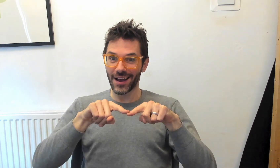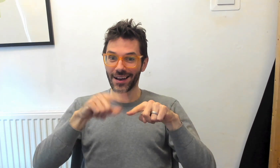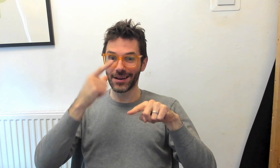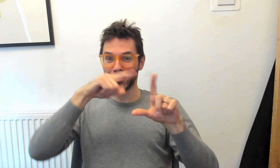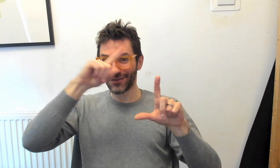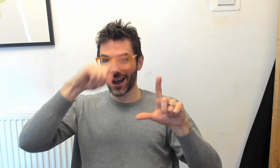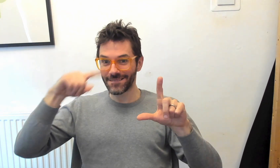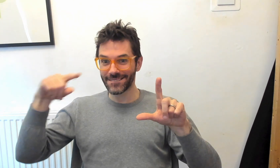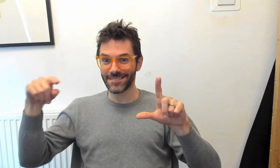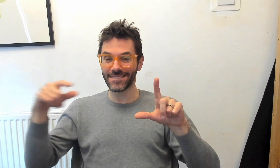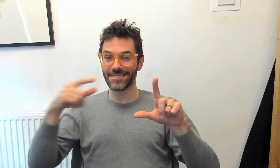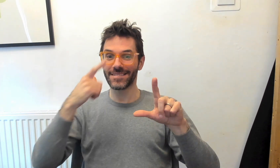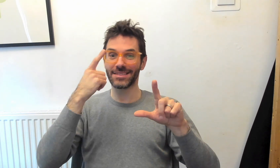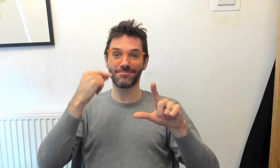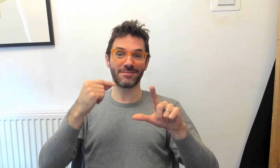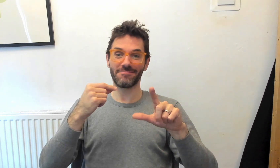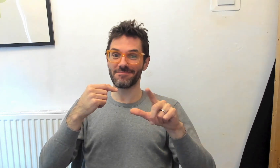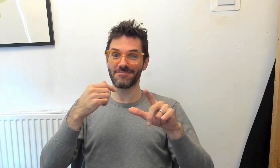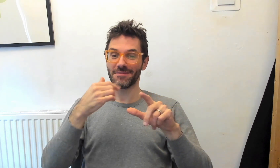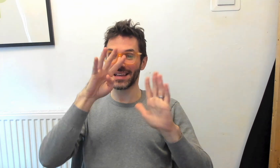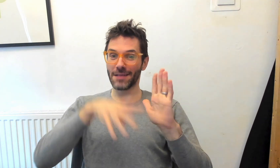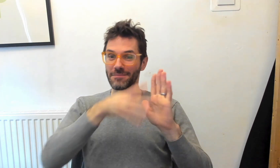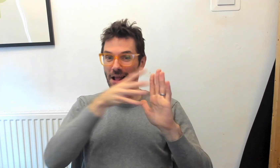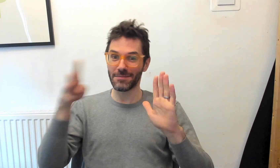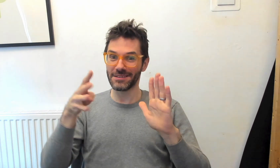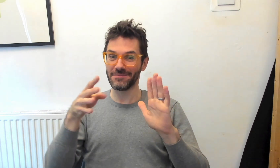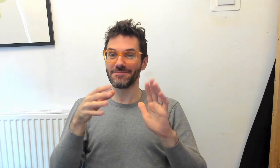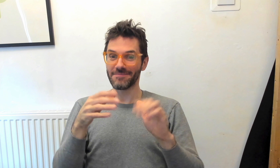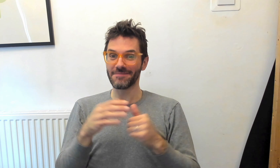of code, which could be a picture, a graph, or a table.